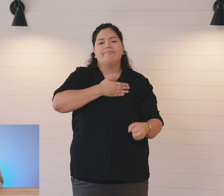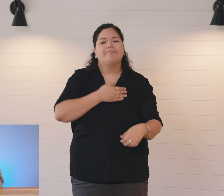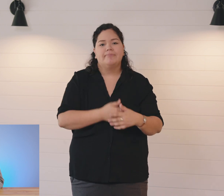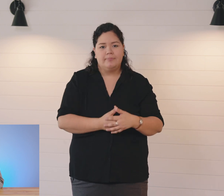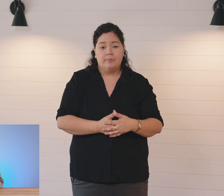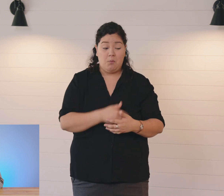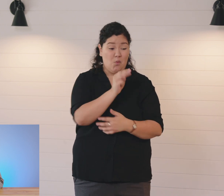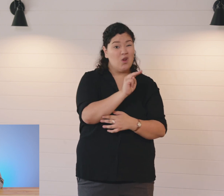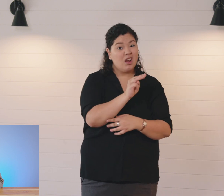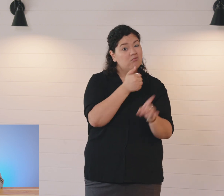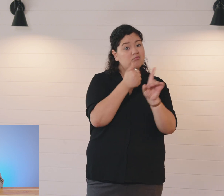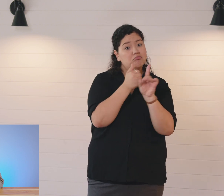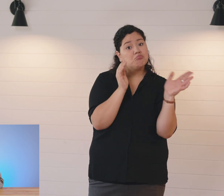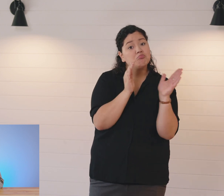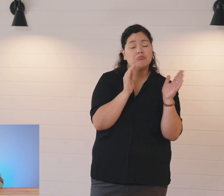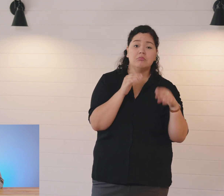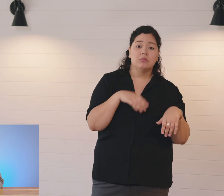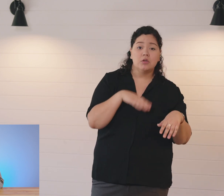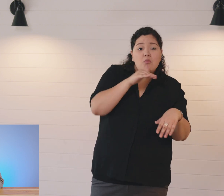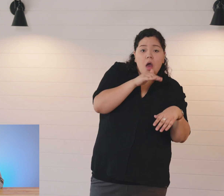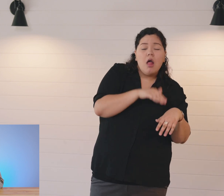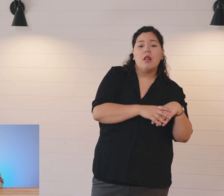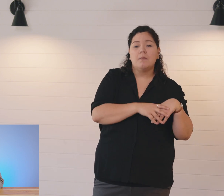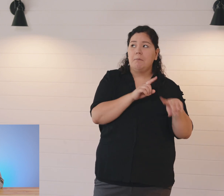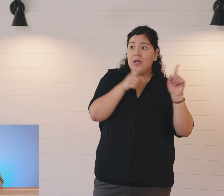Mordecai was little, but his God was not.